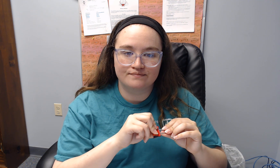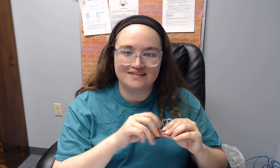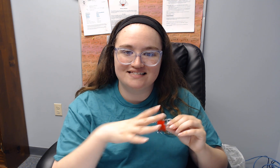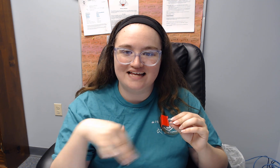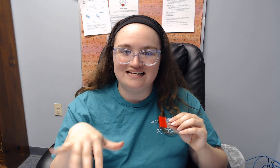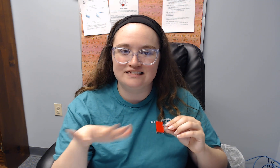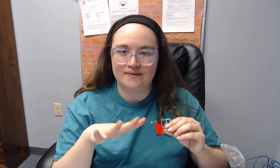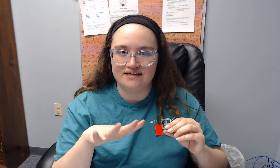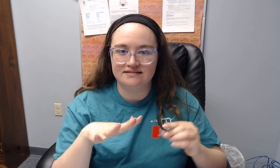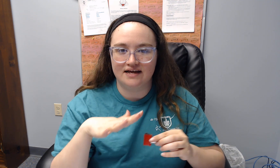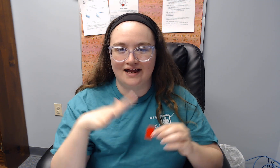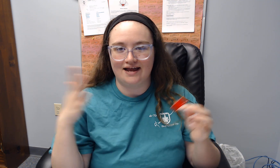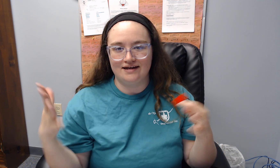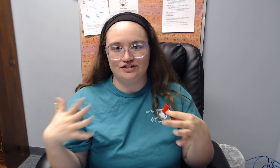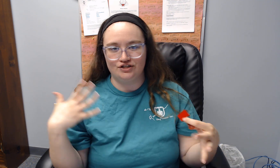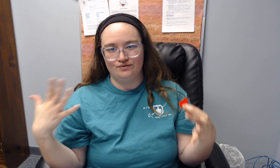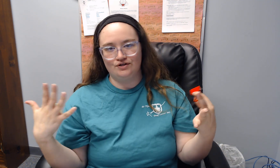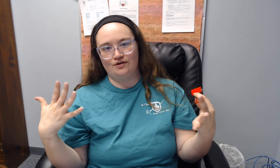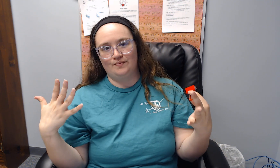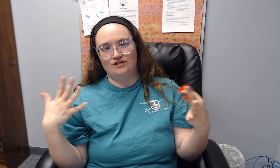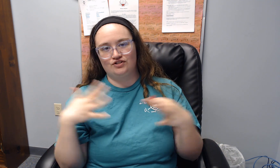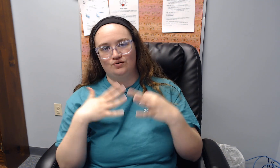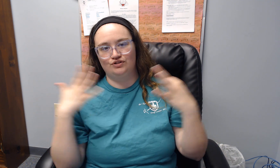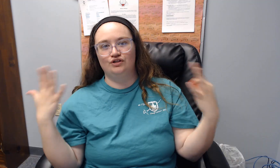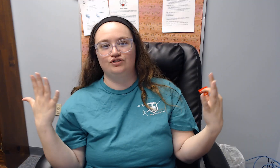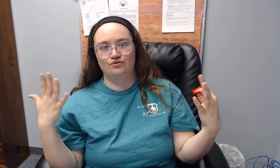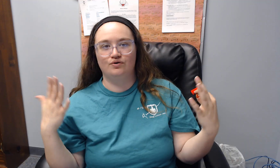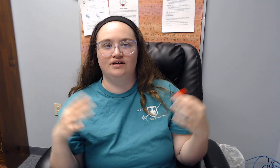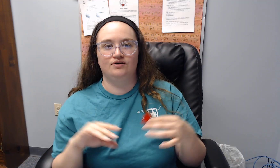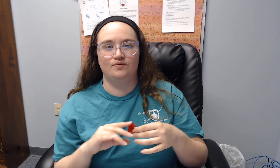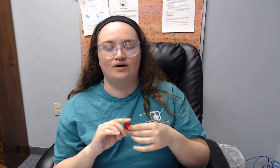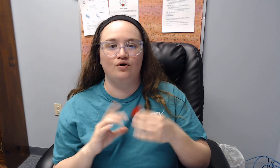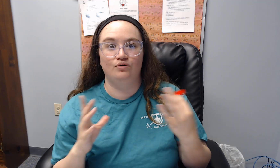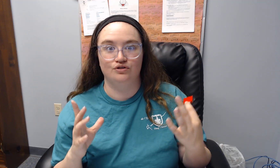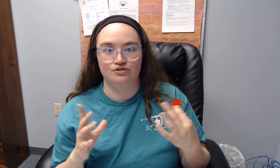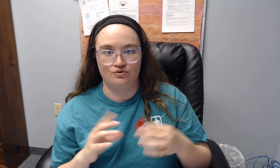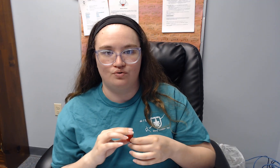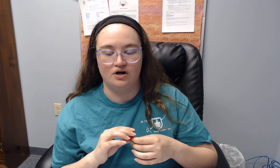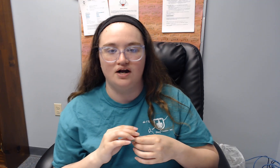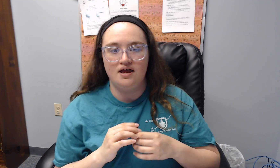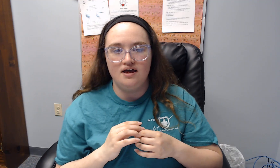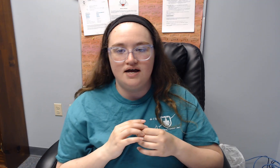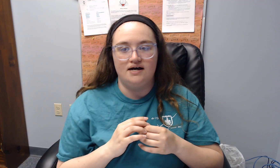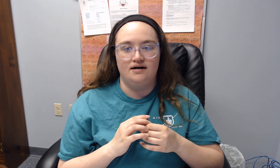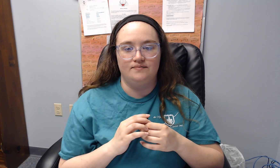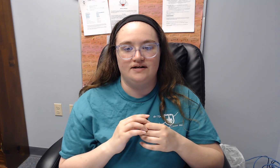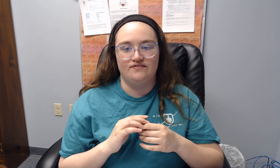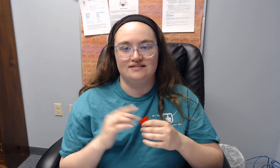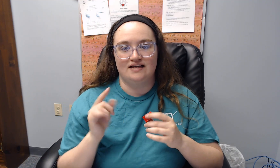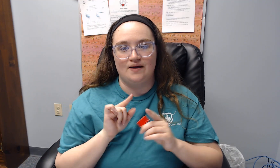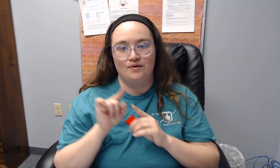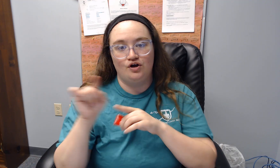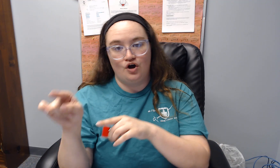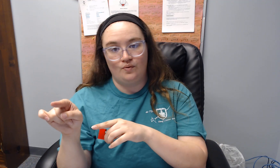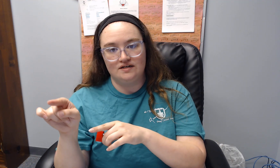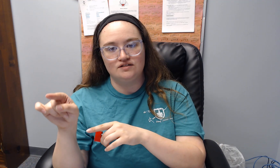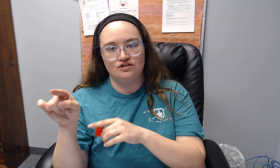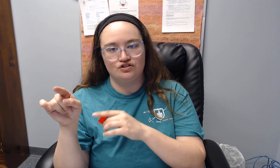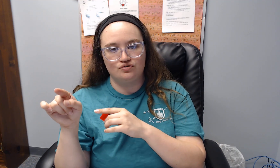set in space. I kind of showed y'all a picture, told y'all a story, about going to the store. And if I say I'm going to the store,